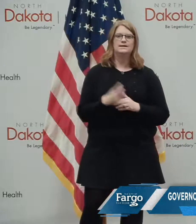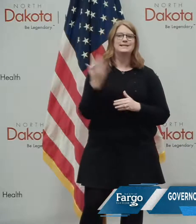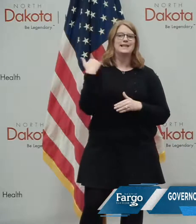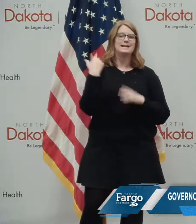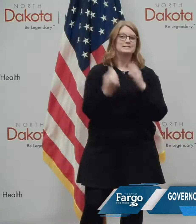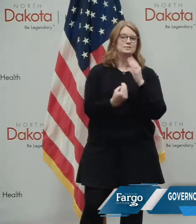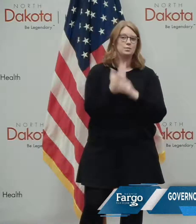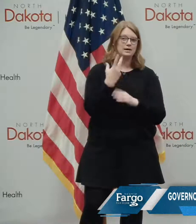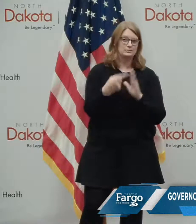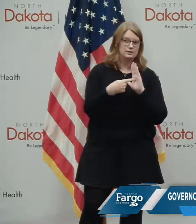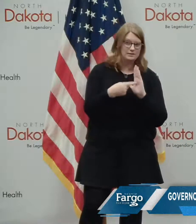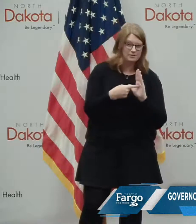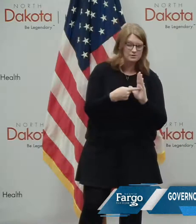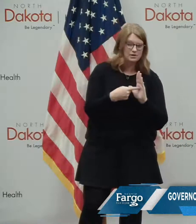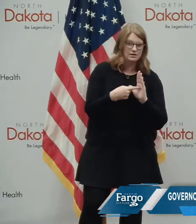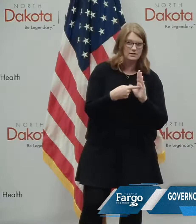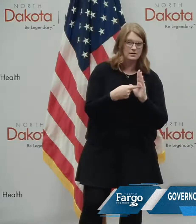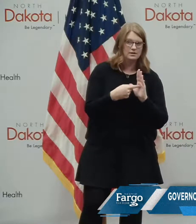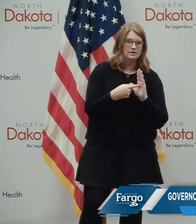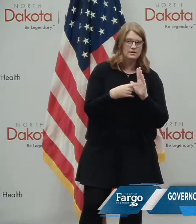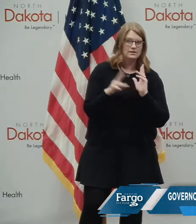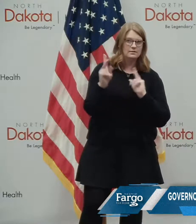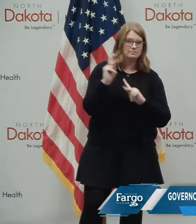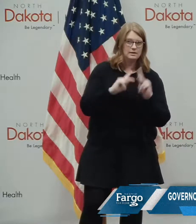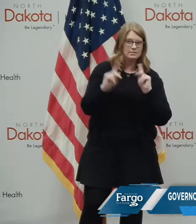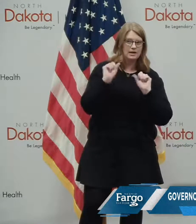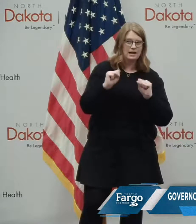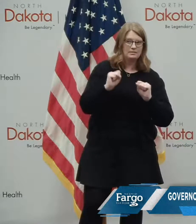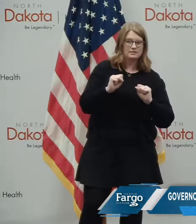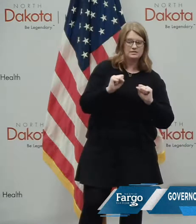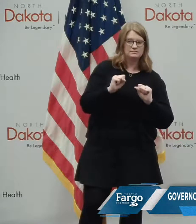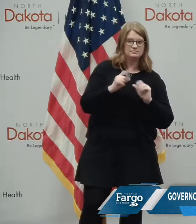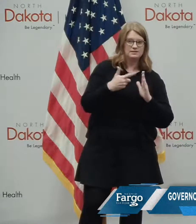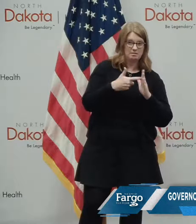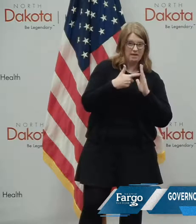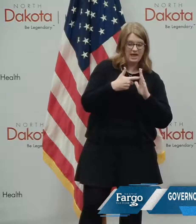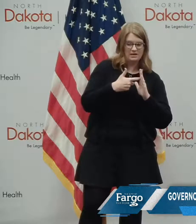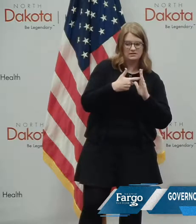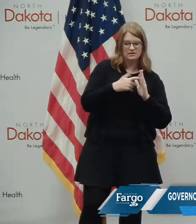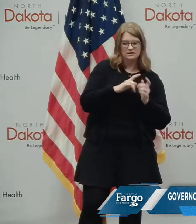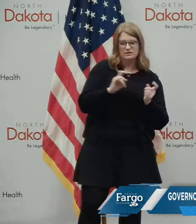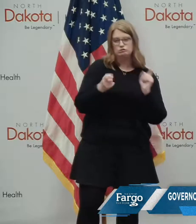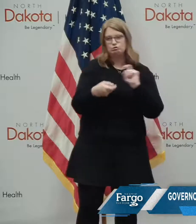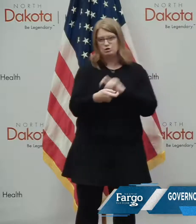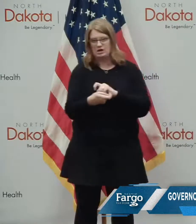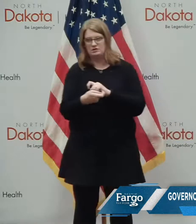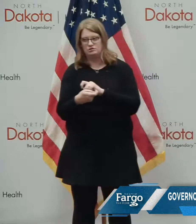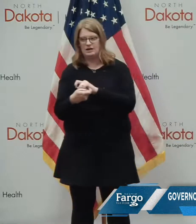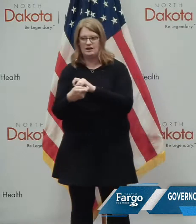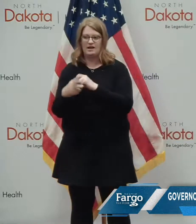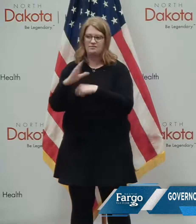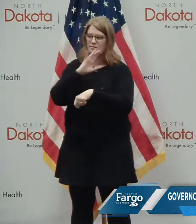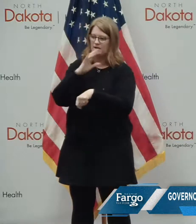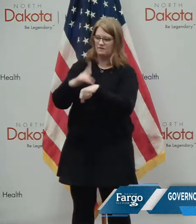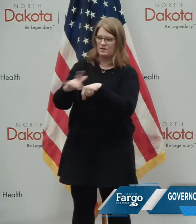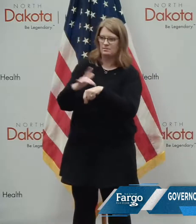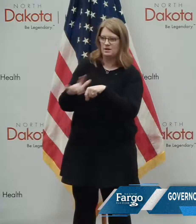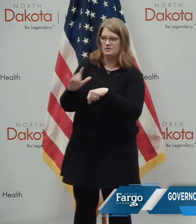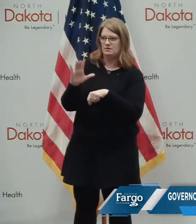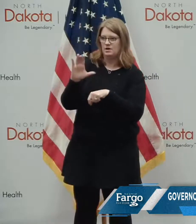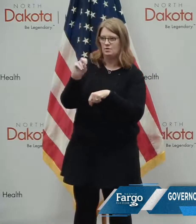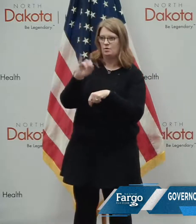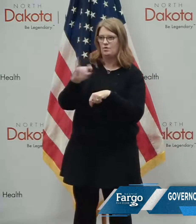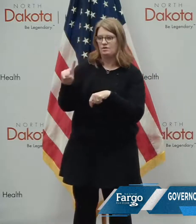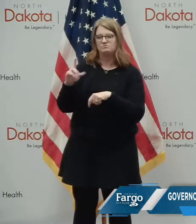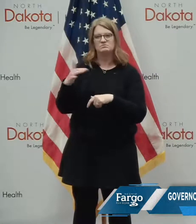spring, people were able to shift demand and free up space for COVID. And so I remain confident that we're going to be able to